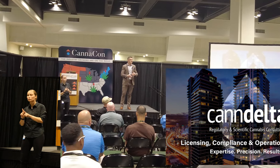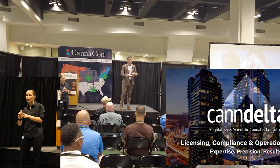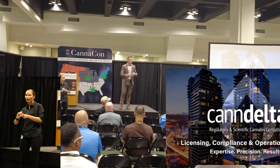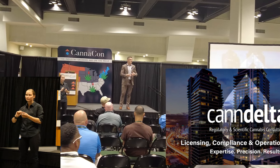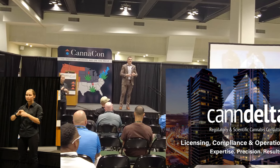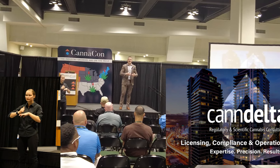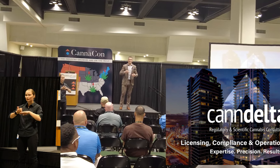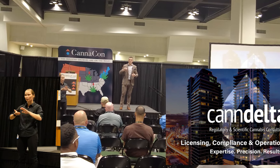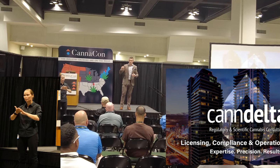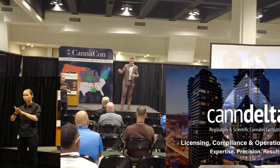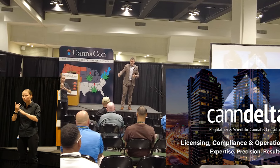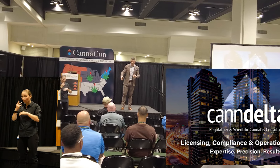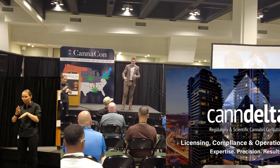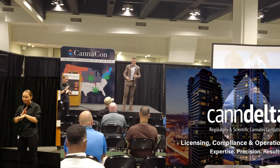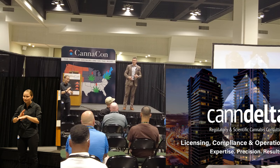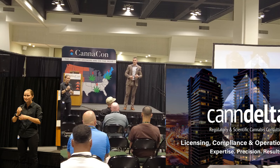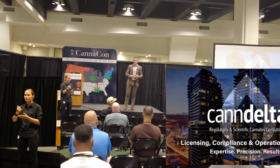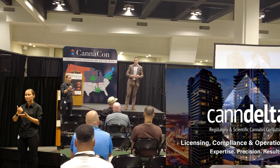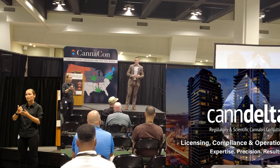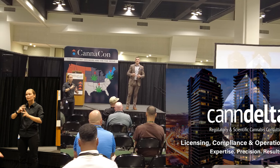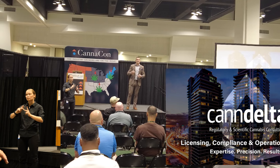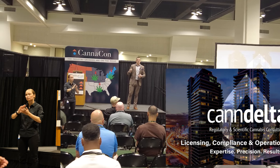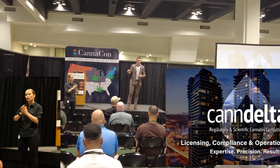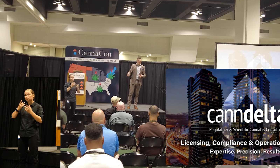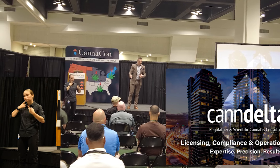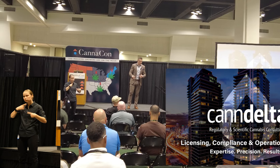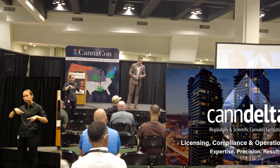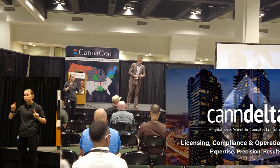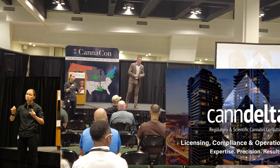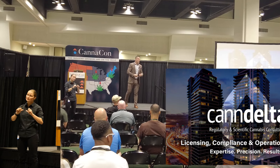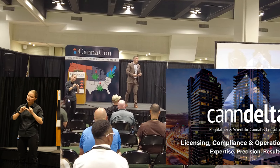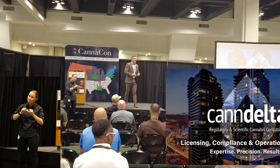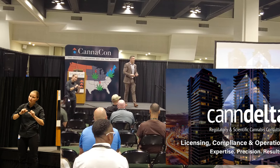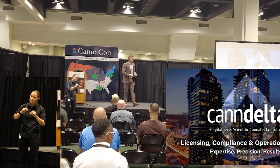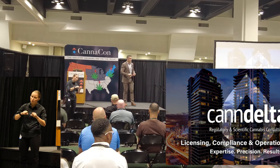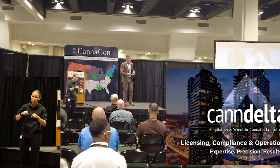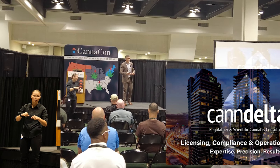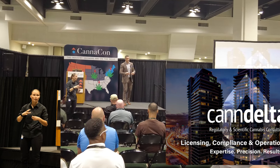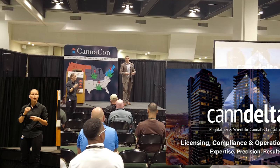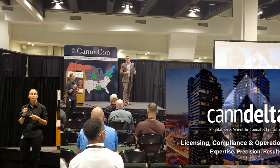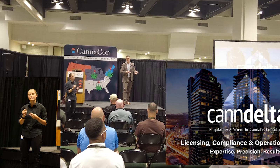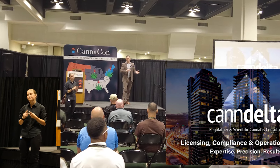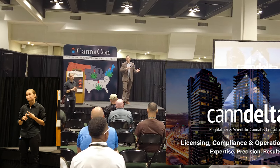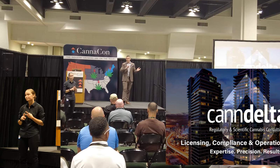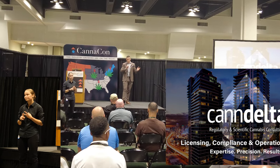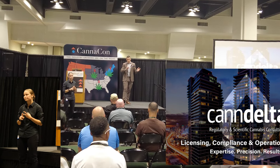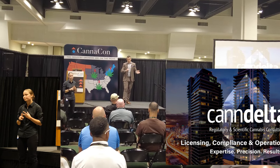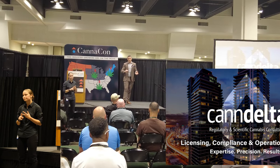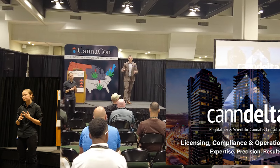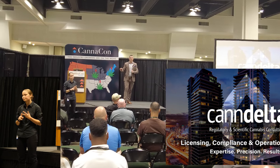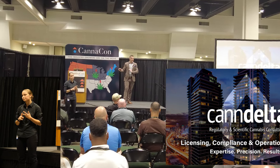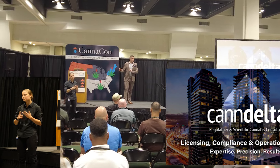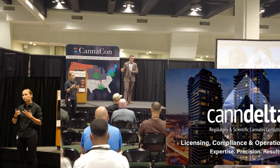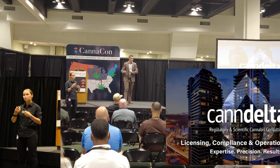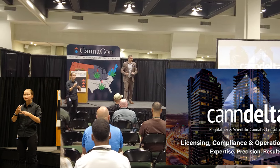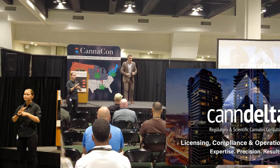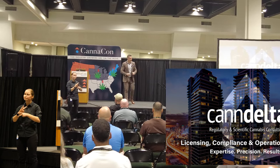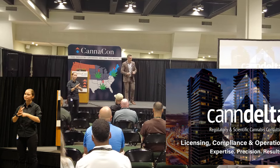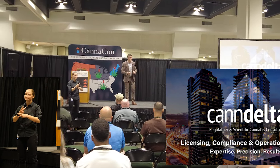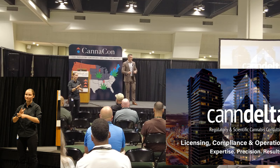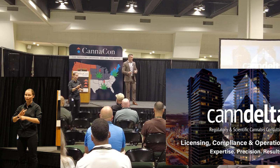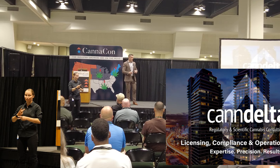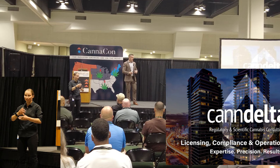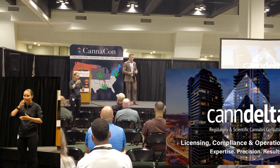operationalize businesses, help people to be successful, sustainable, and to go through the turmoil that is